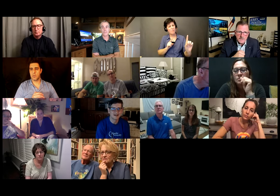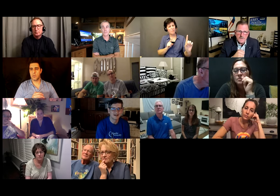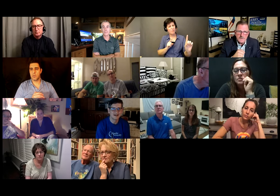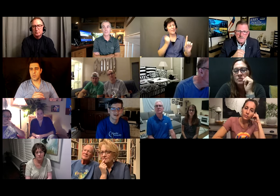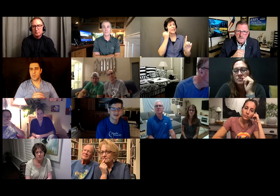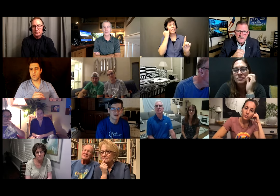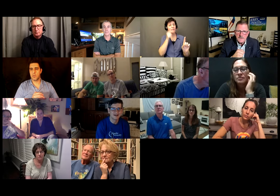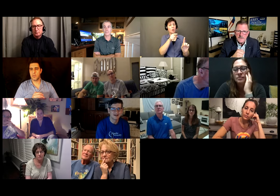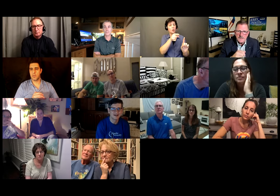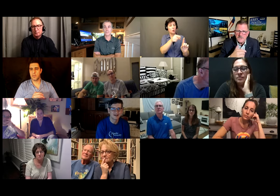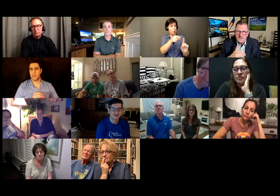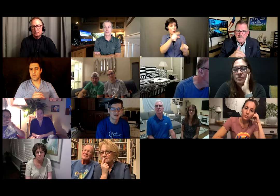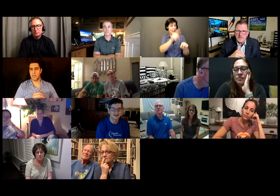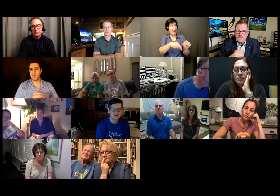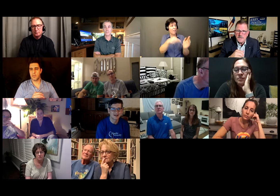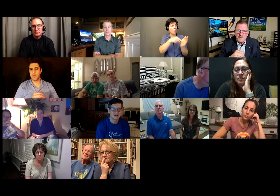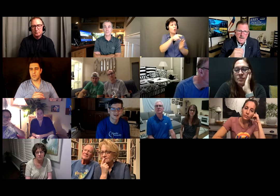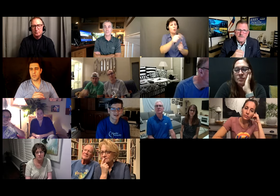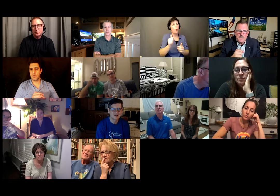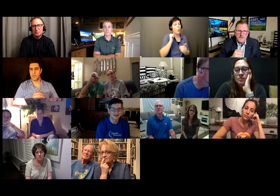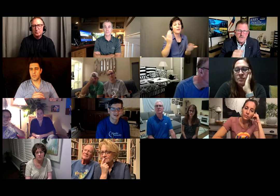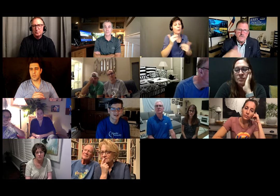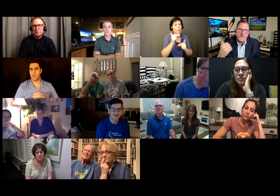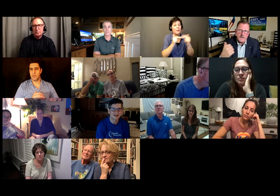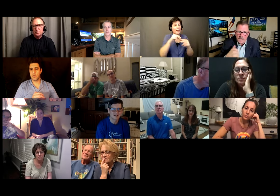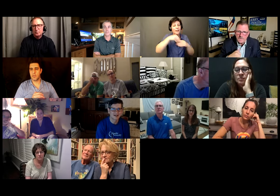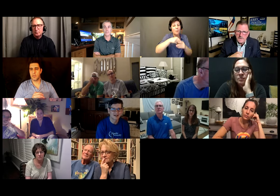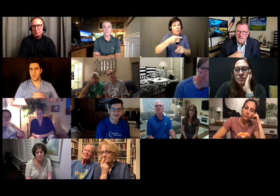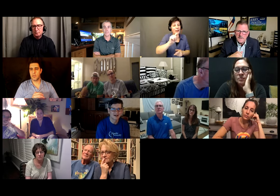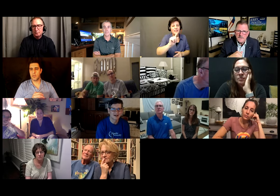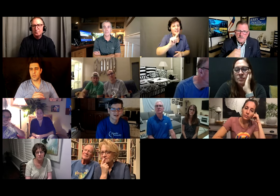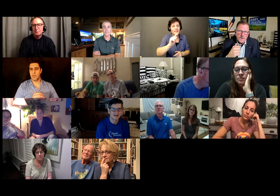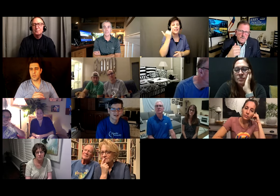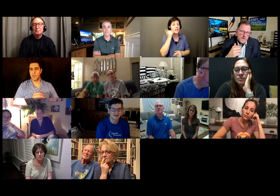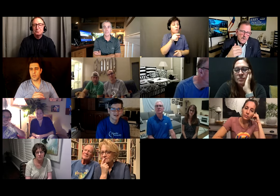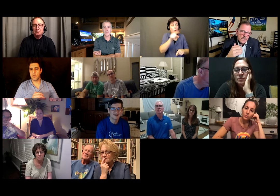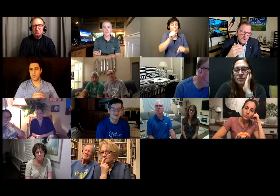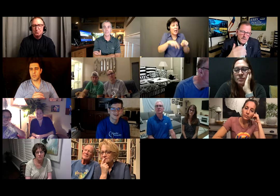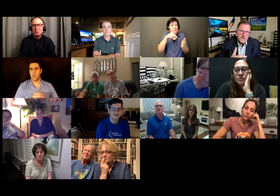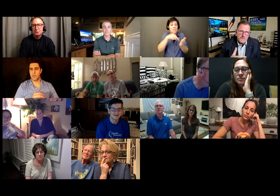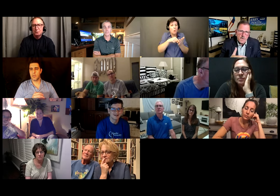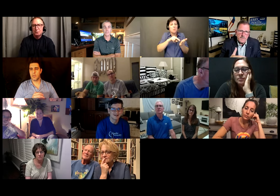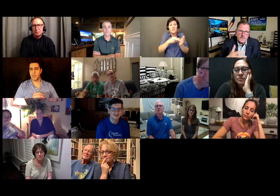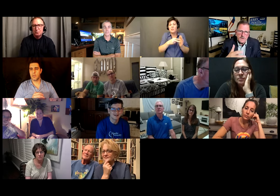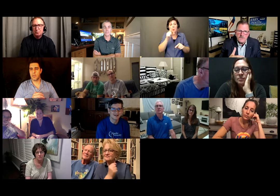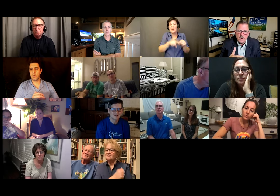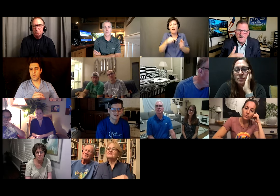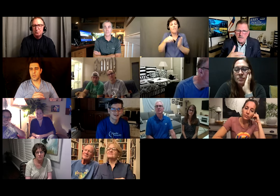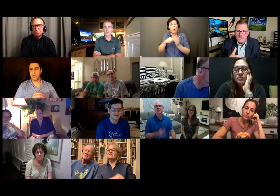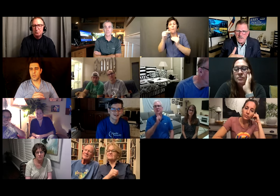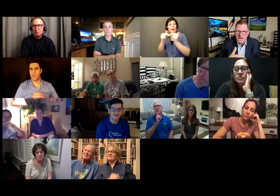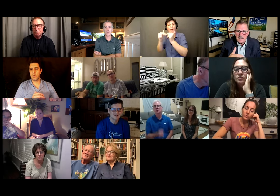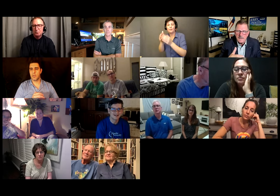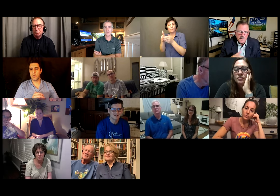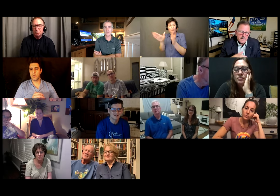afford to do this. It's just that simple. If you can't afford to do this, you've already left town. So when we move forward with a new zoning